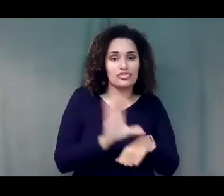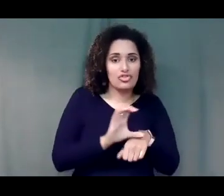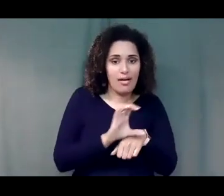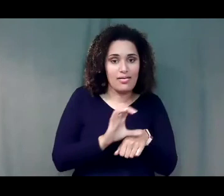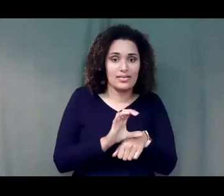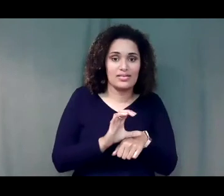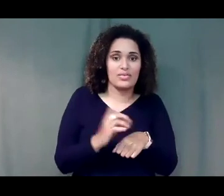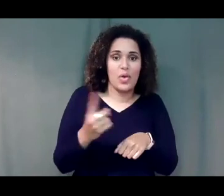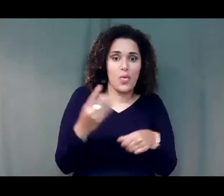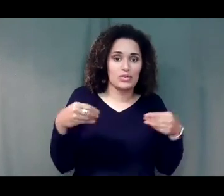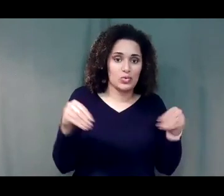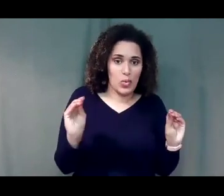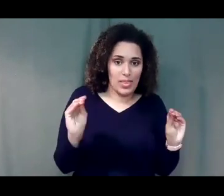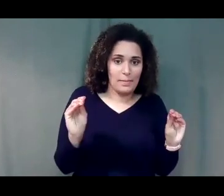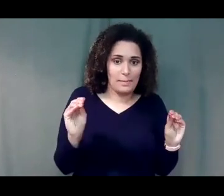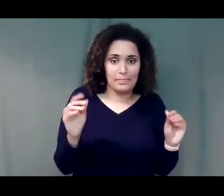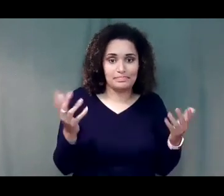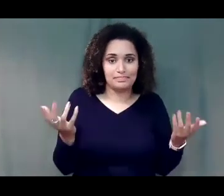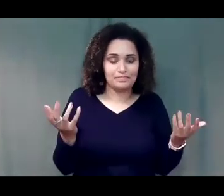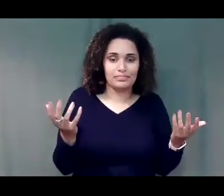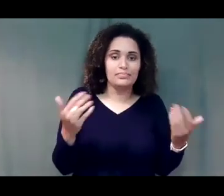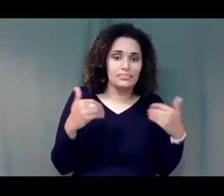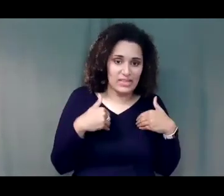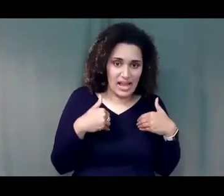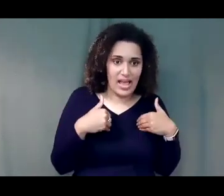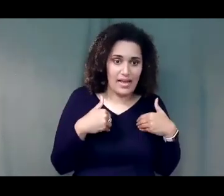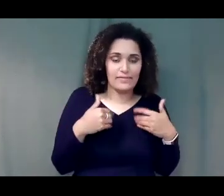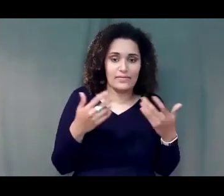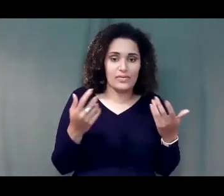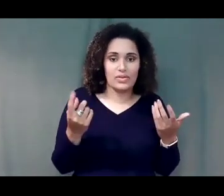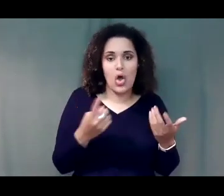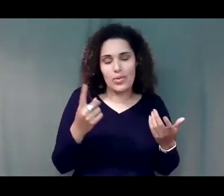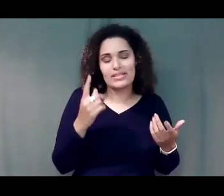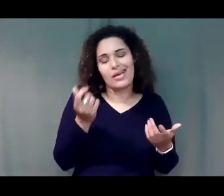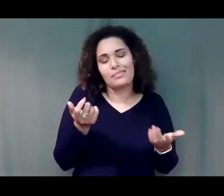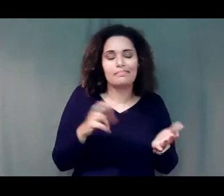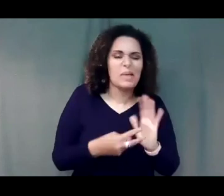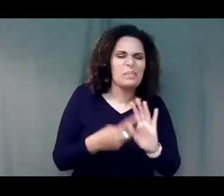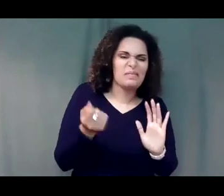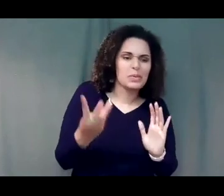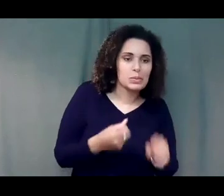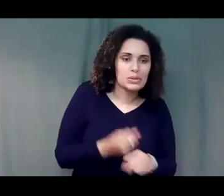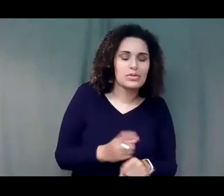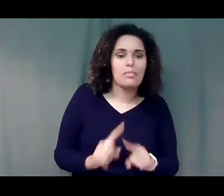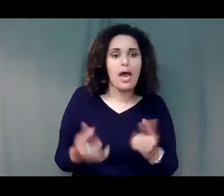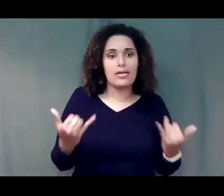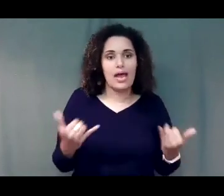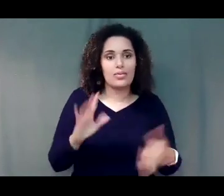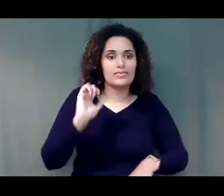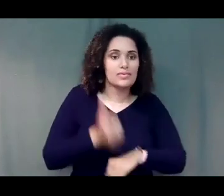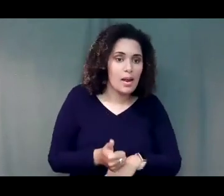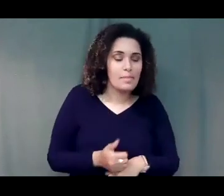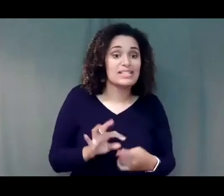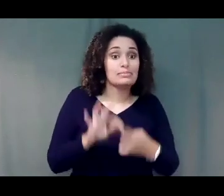we've always sold them just to, had them in stock, or always for a few years now. But now we have sat and designed a special